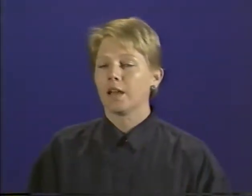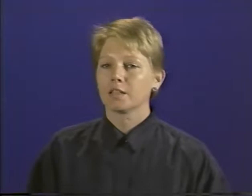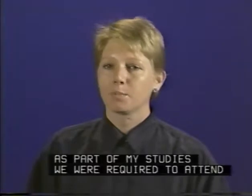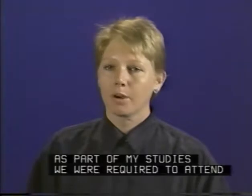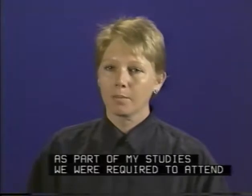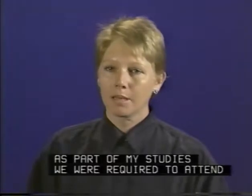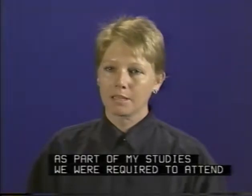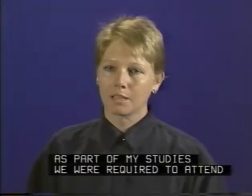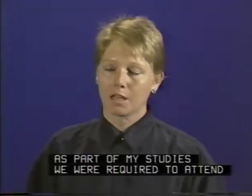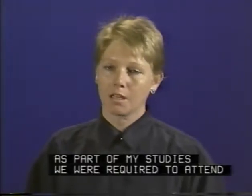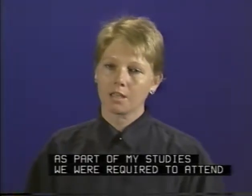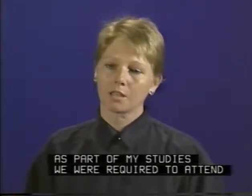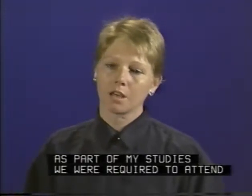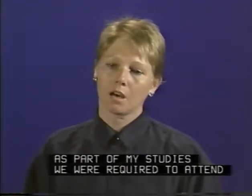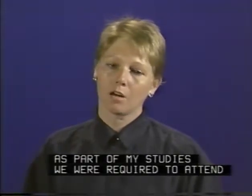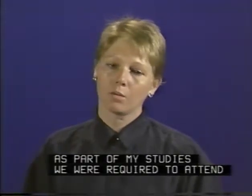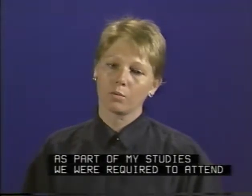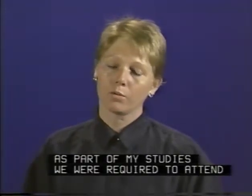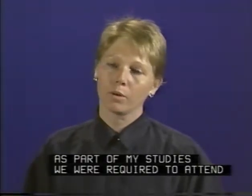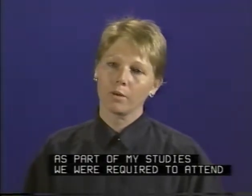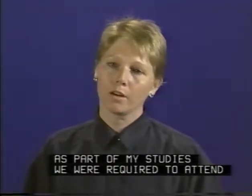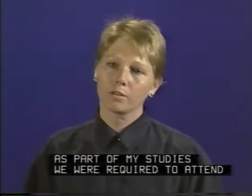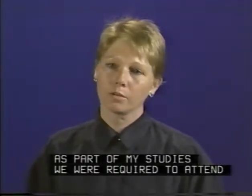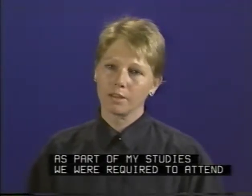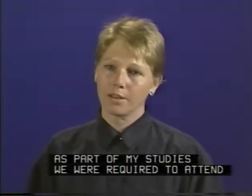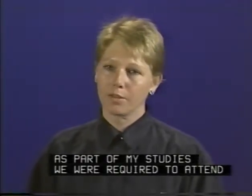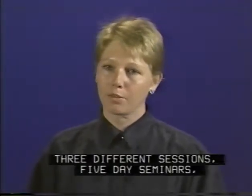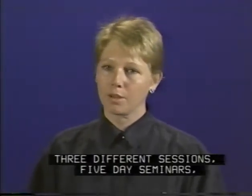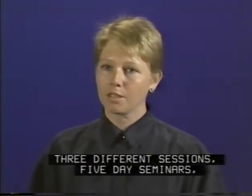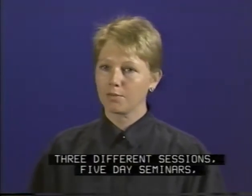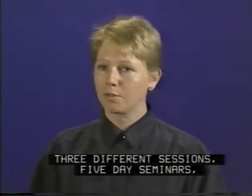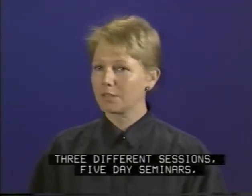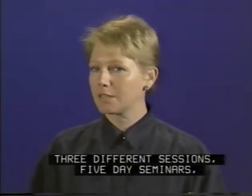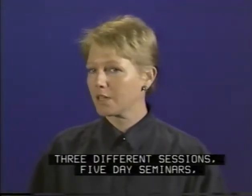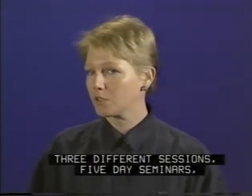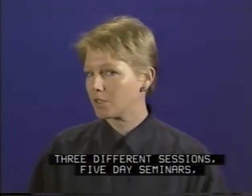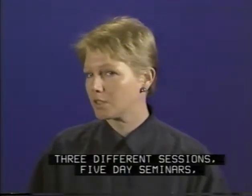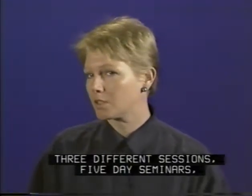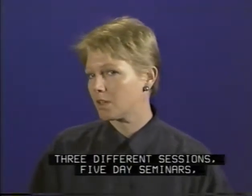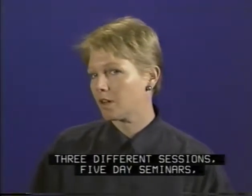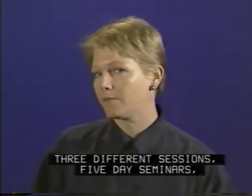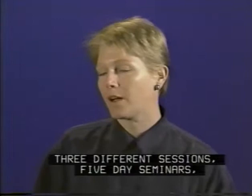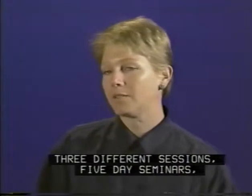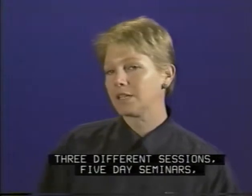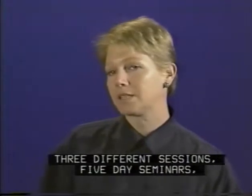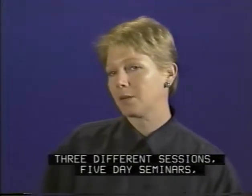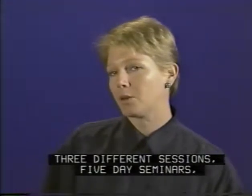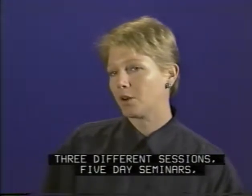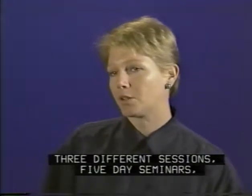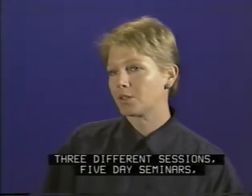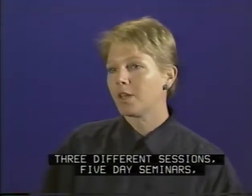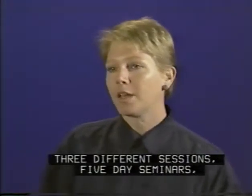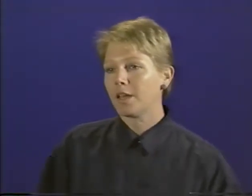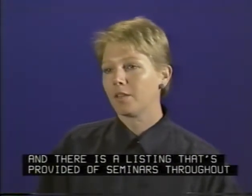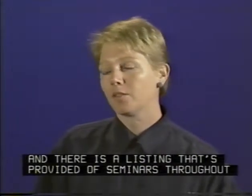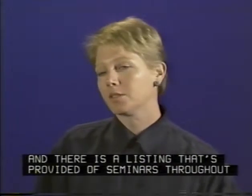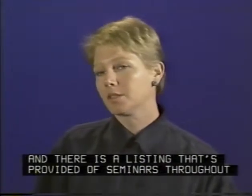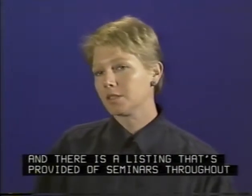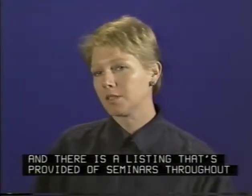As part of my studies, we're required to attend three different sessions, five-day seminars, and there's a listing